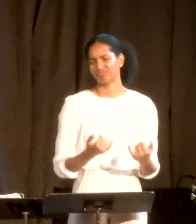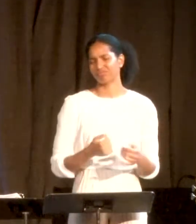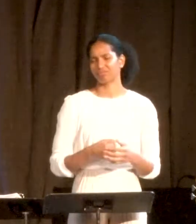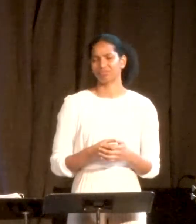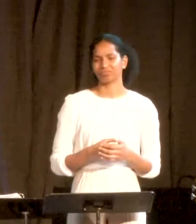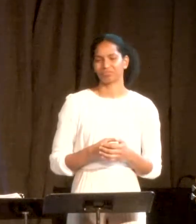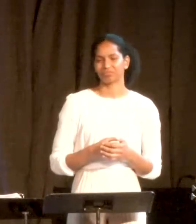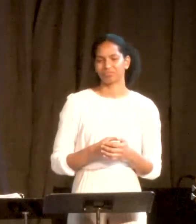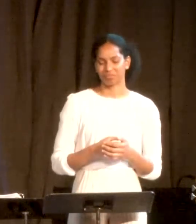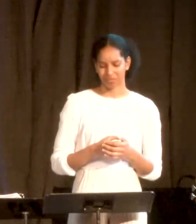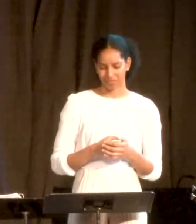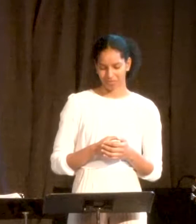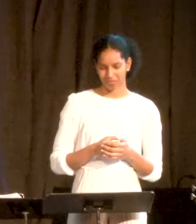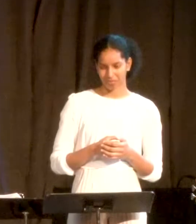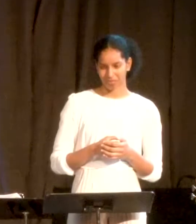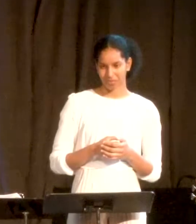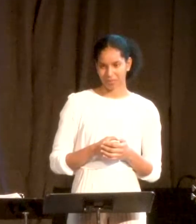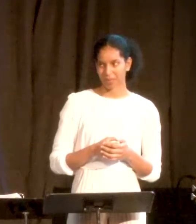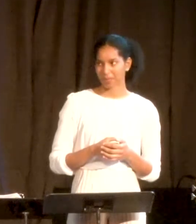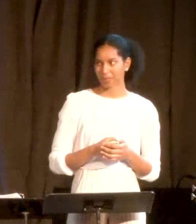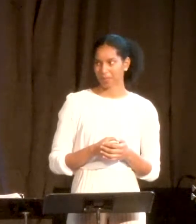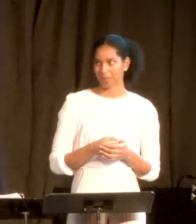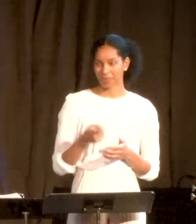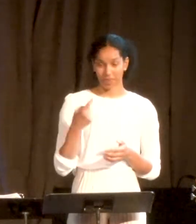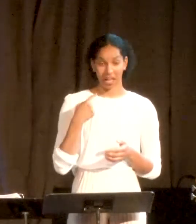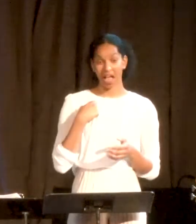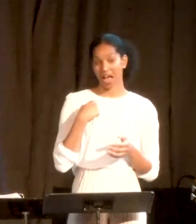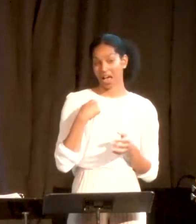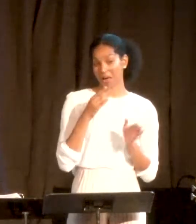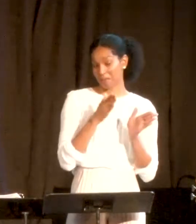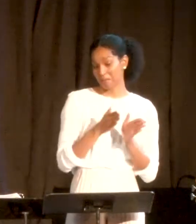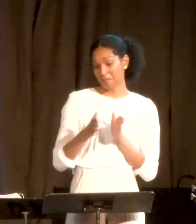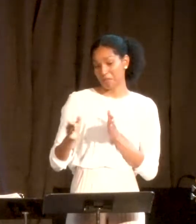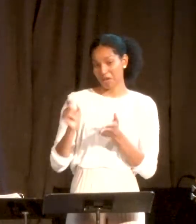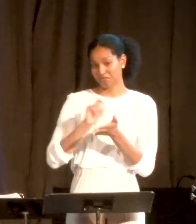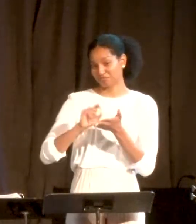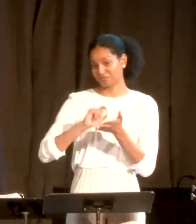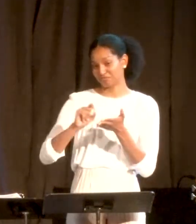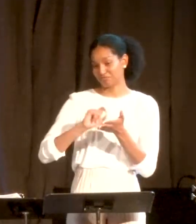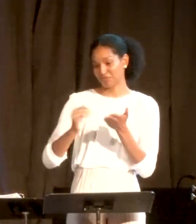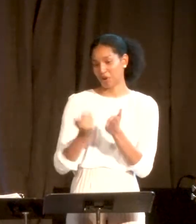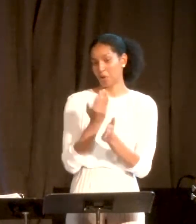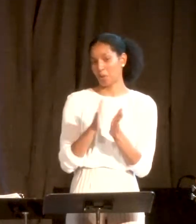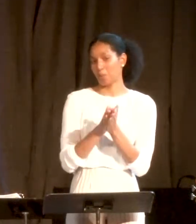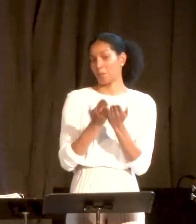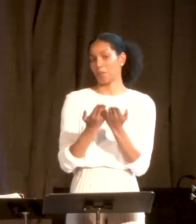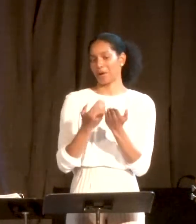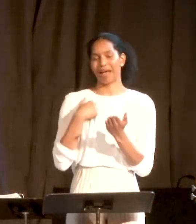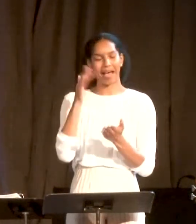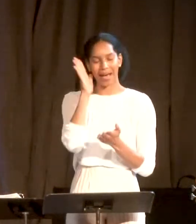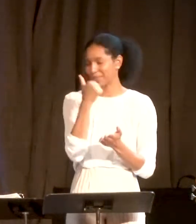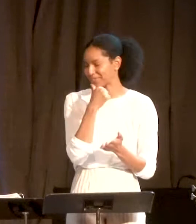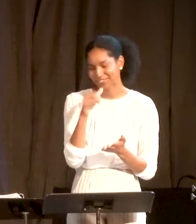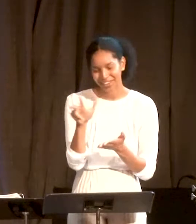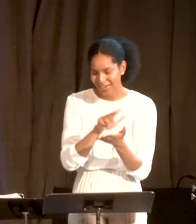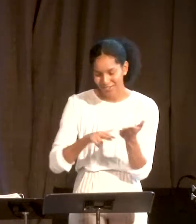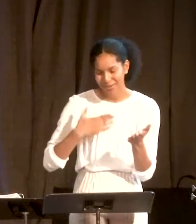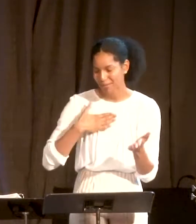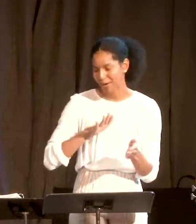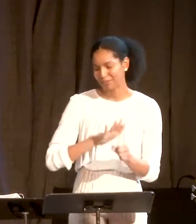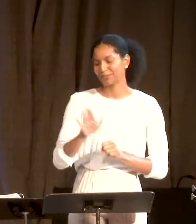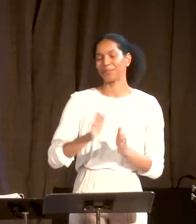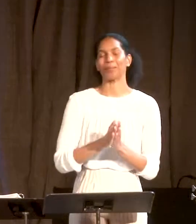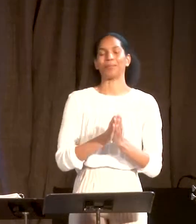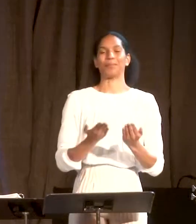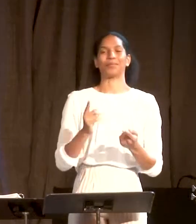I'm actually in the process of writing a book on it. No, I'm not going to read the whole thing to you here. I want to